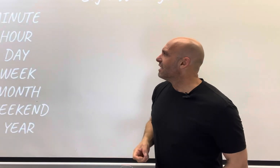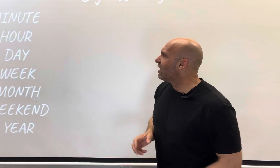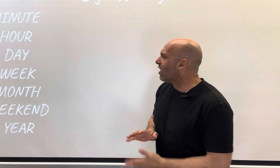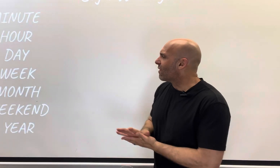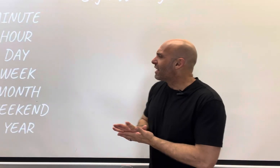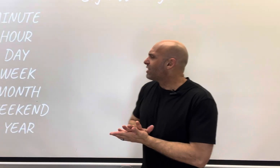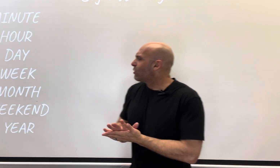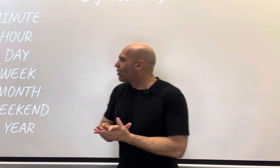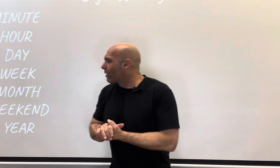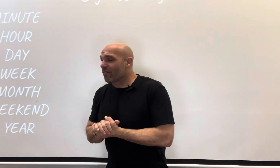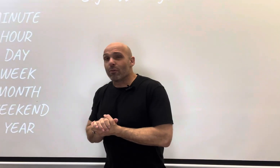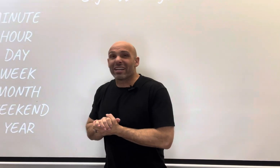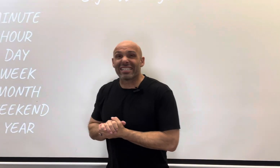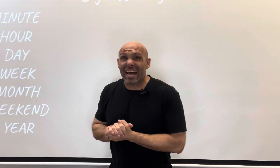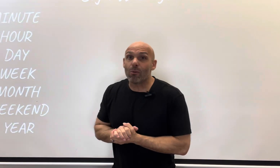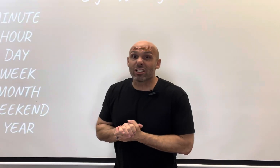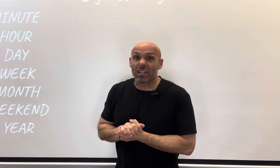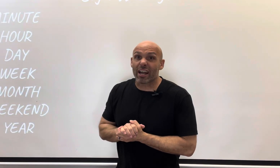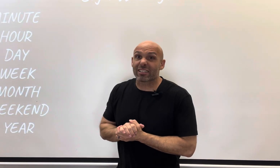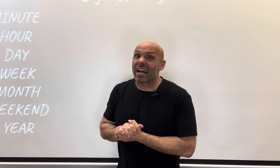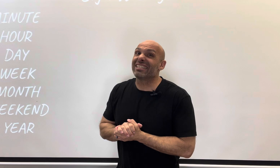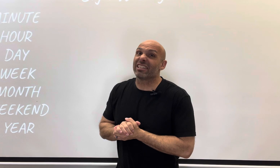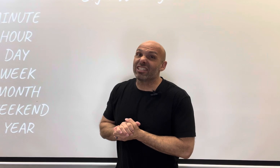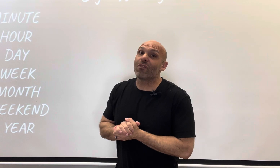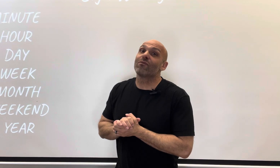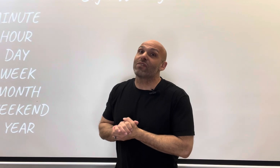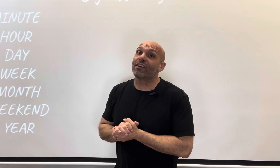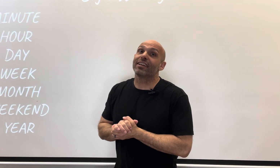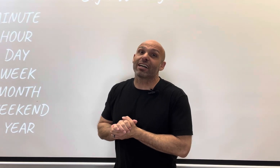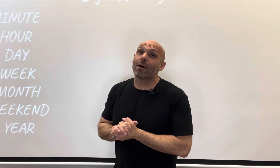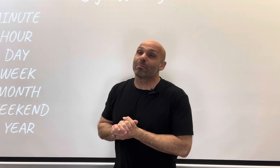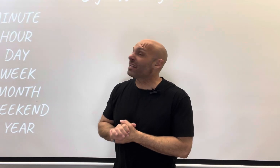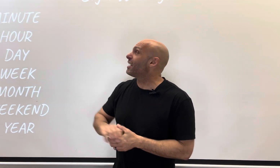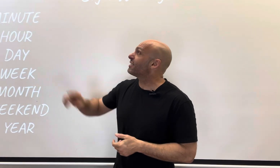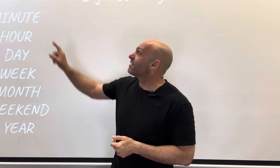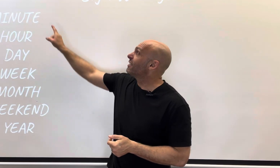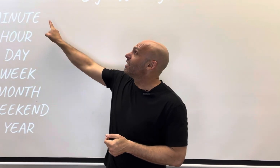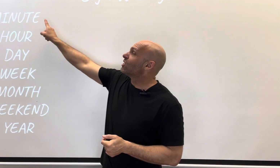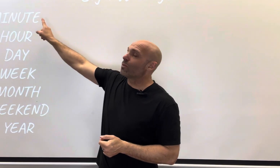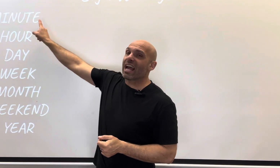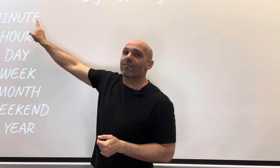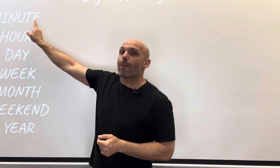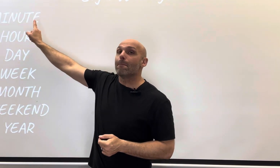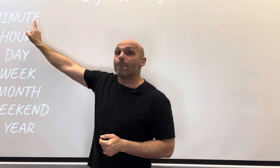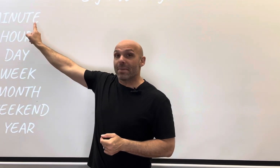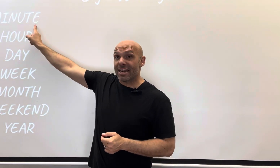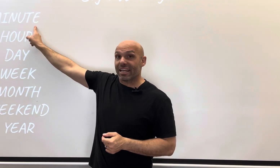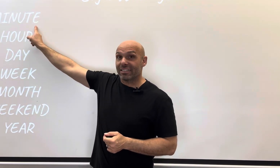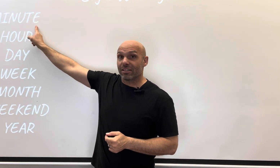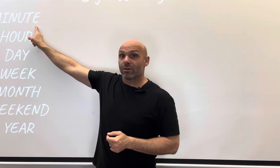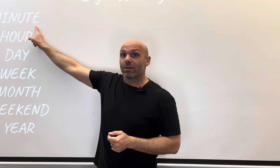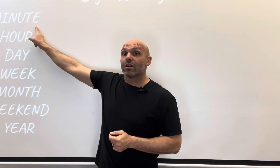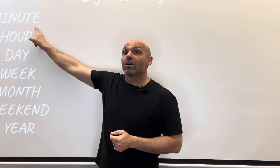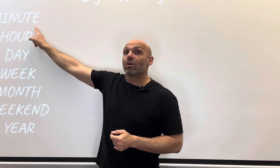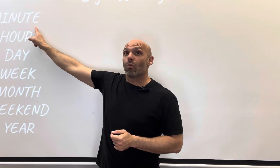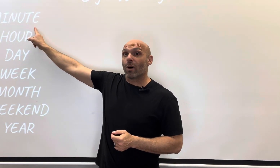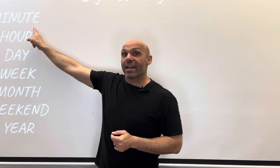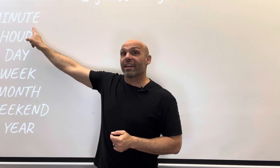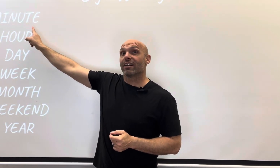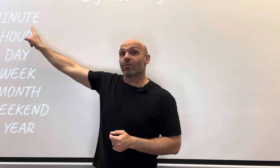All right, let's do a quick review because that was a lot of signs and these are fairly complex. So we have minute, one hand on the one